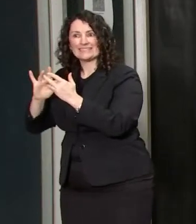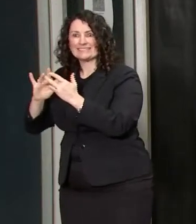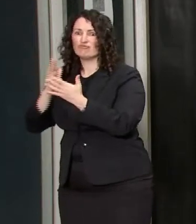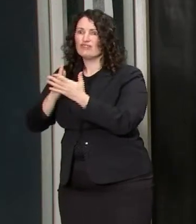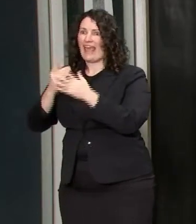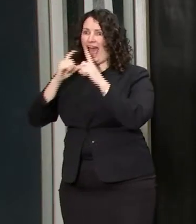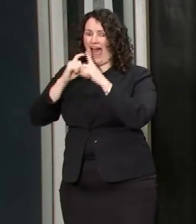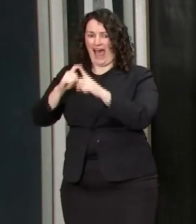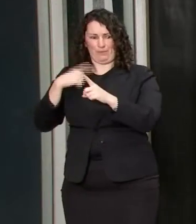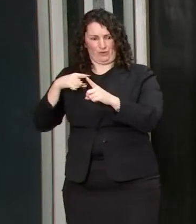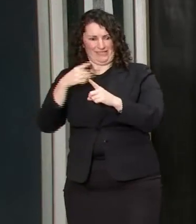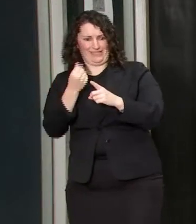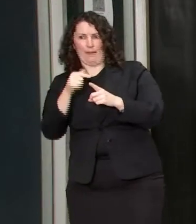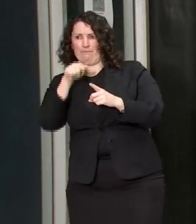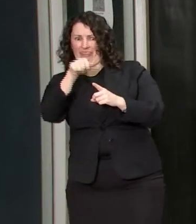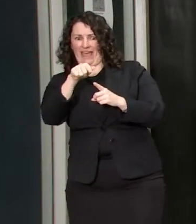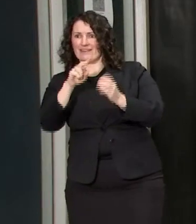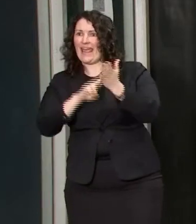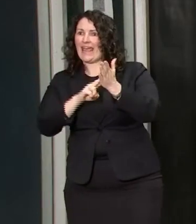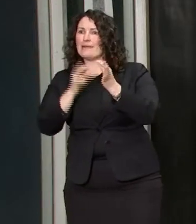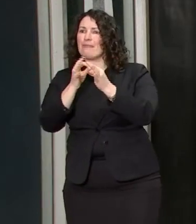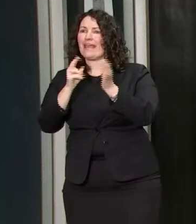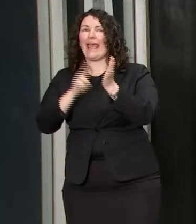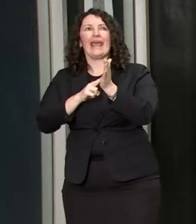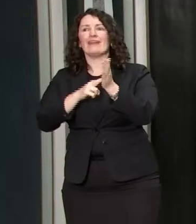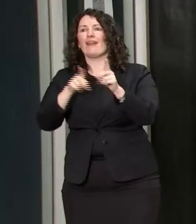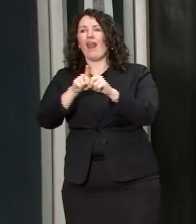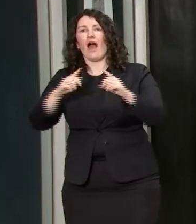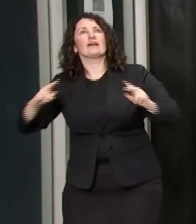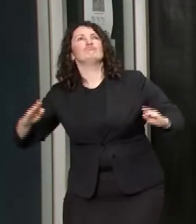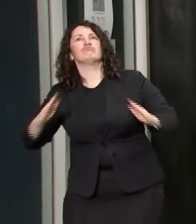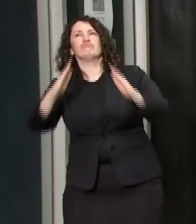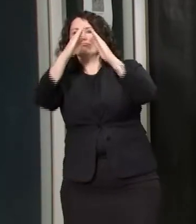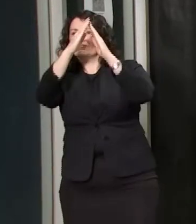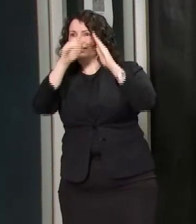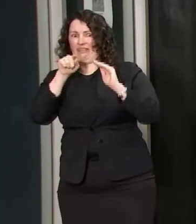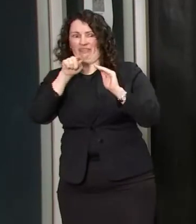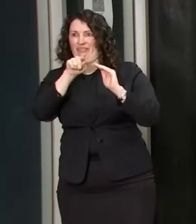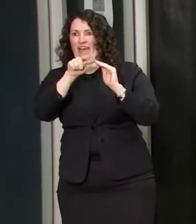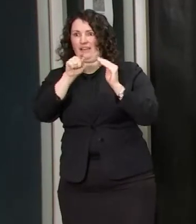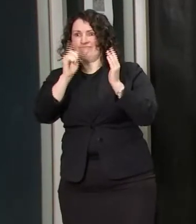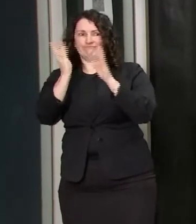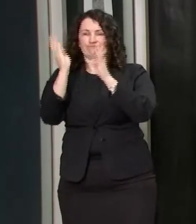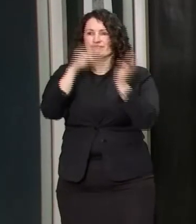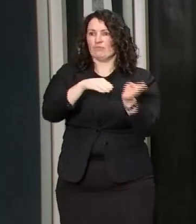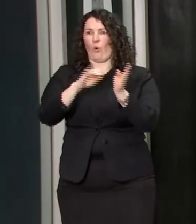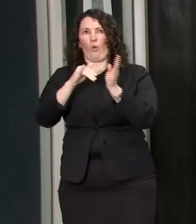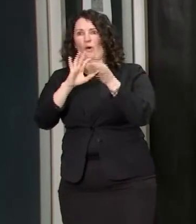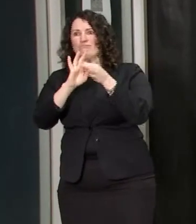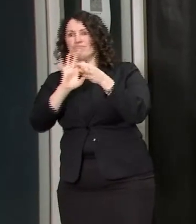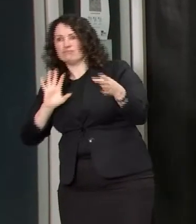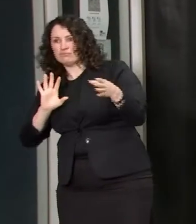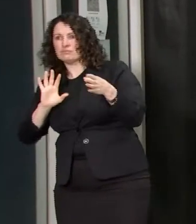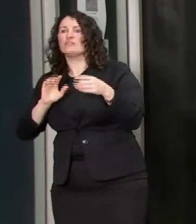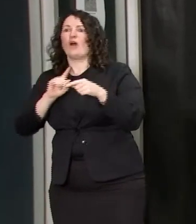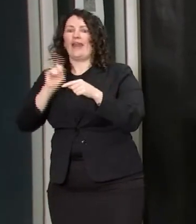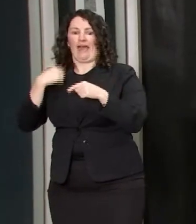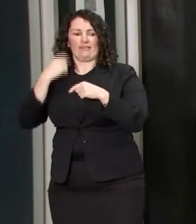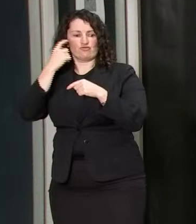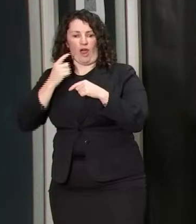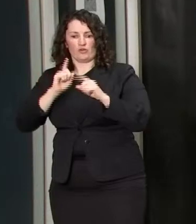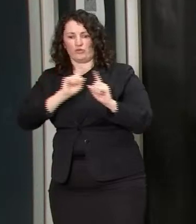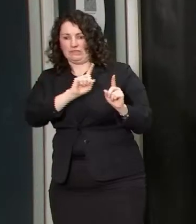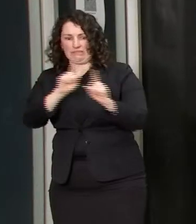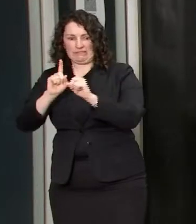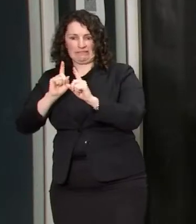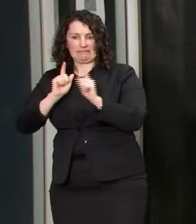difficult. So it is being prioritised to make sure that communities can get their telecommunications services back as